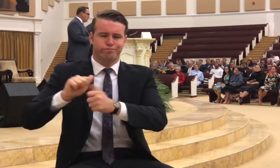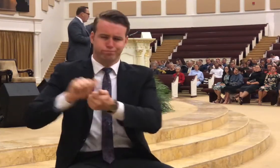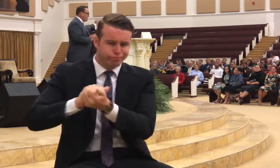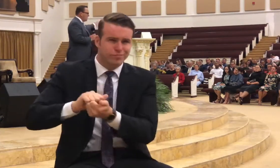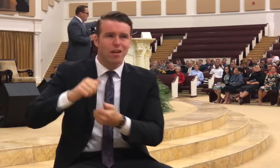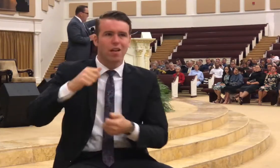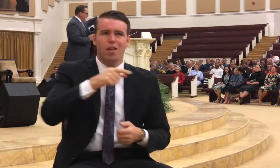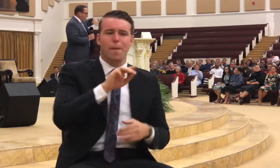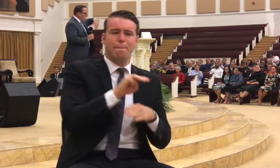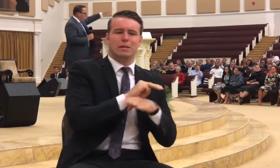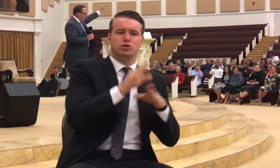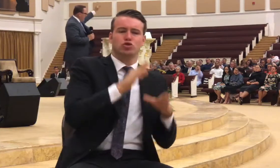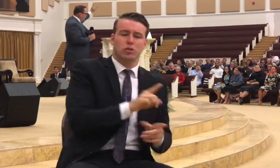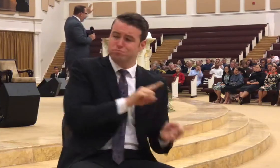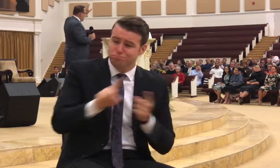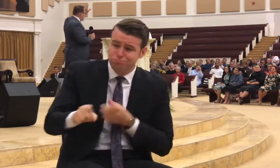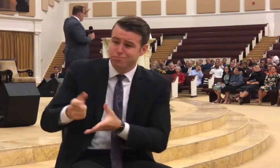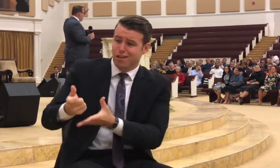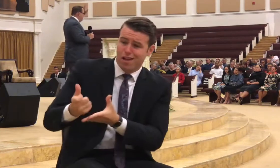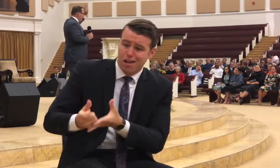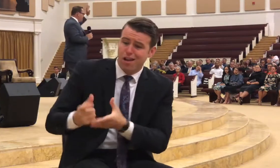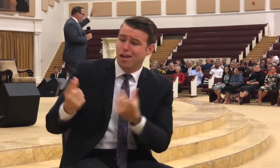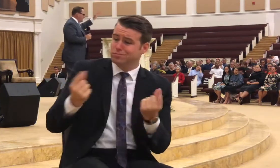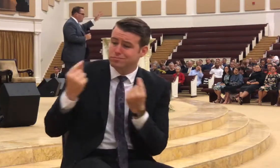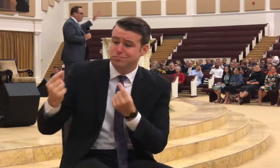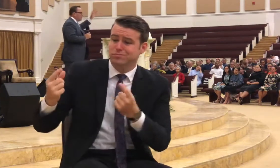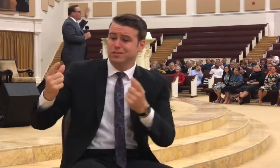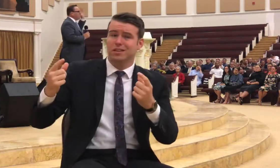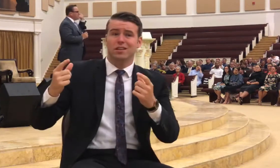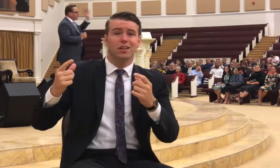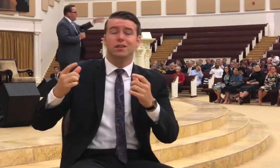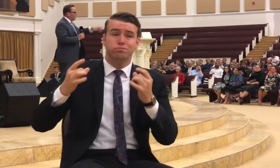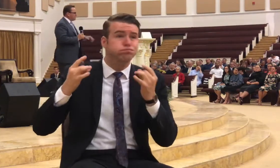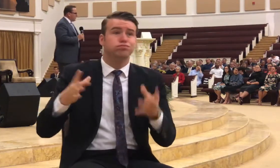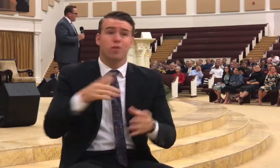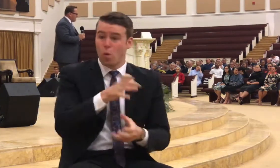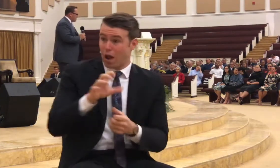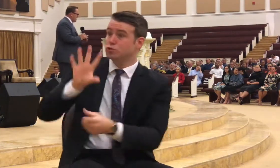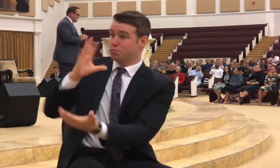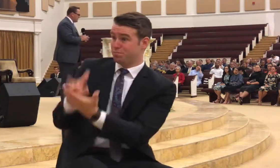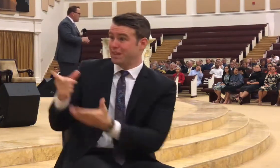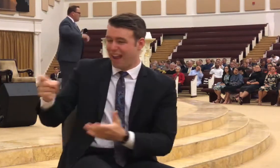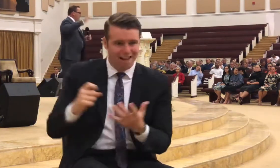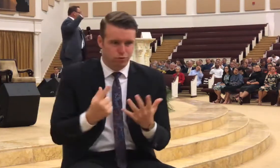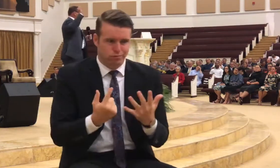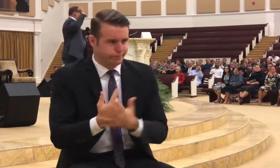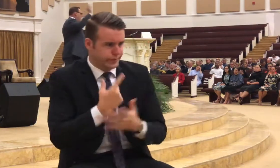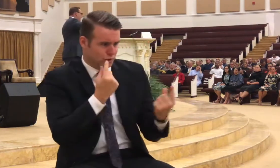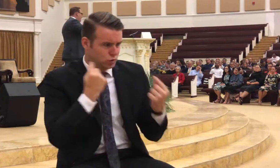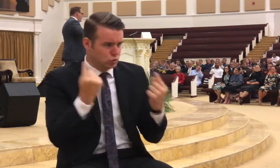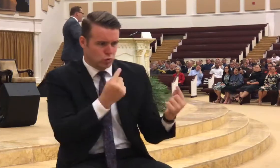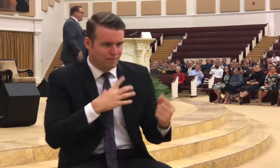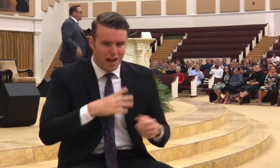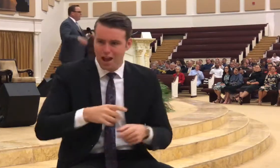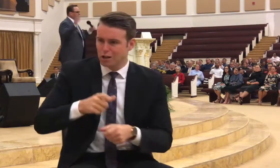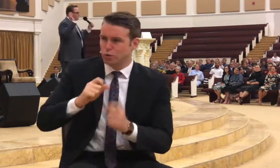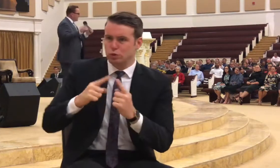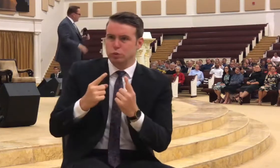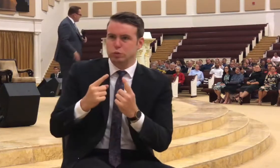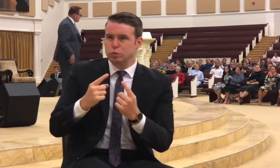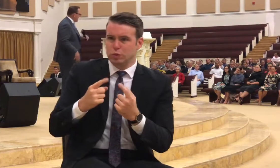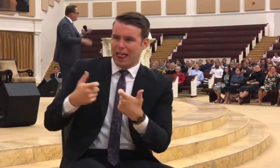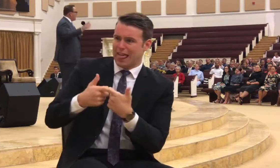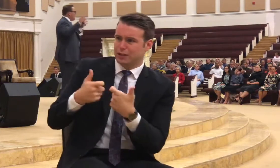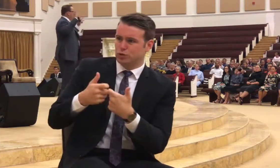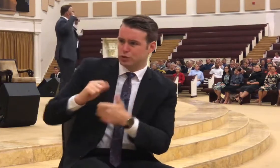plane, had to work a thousand things to even get there. He wanted to be on the ground as quickly as possible, began to work everything he could.